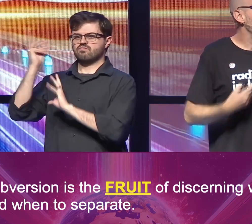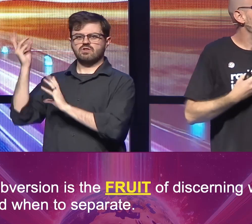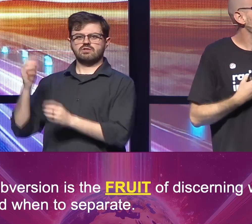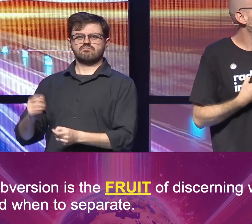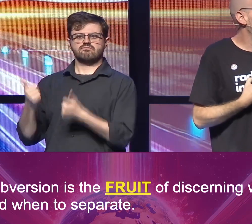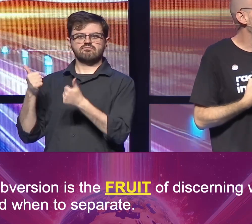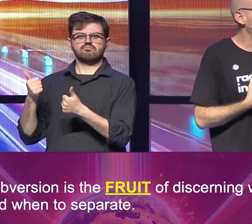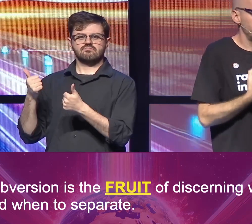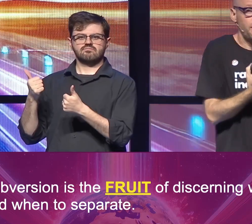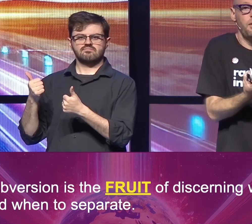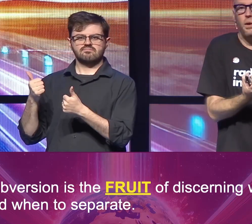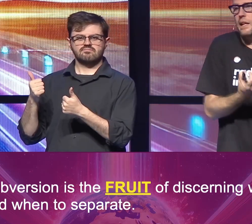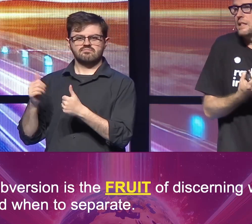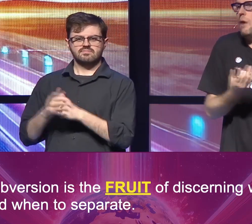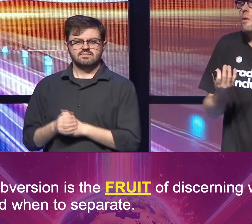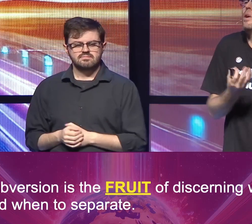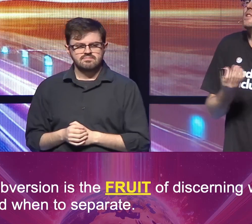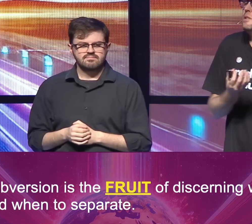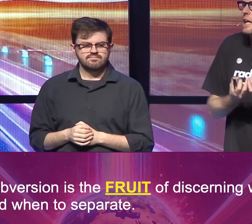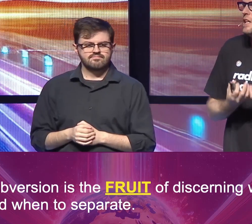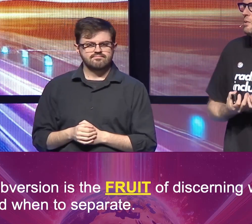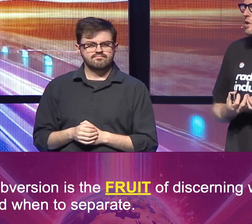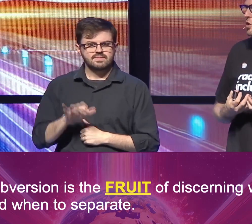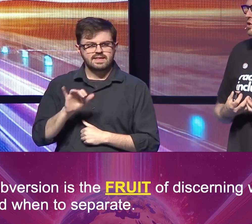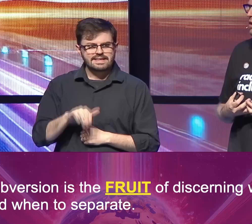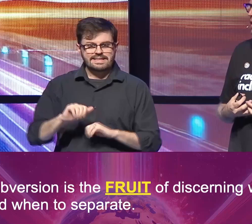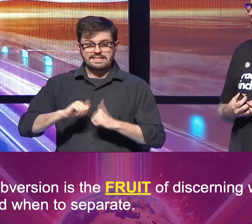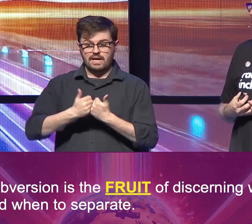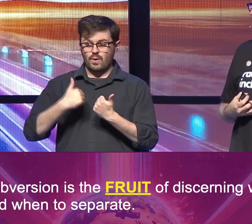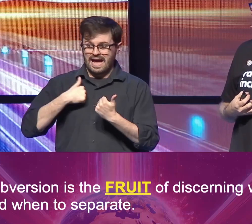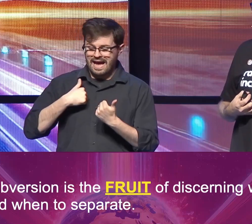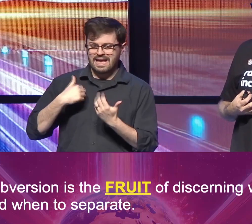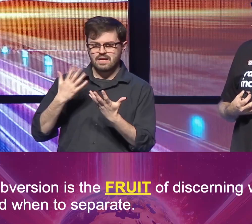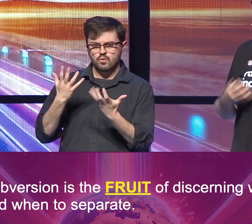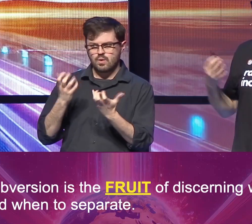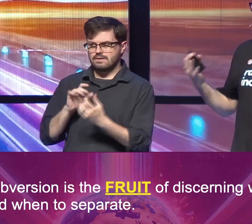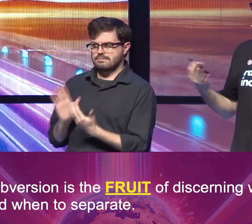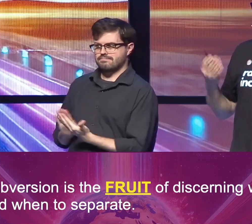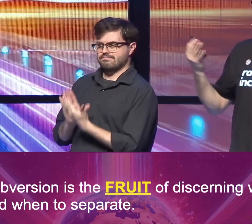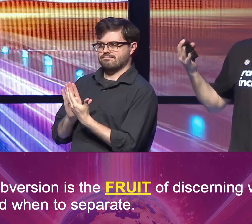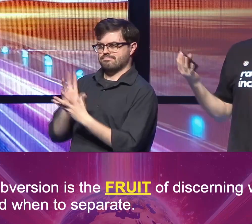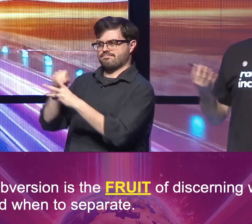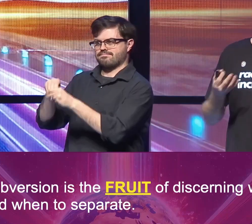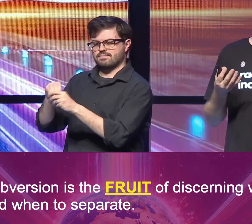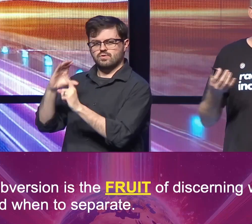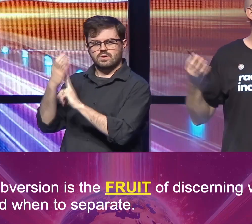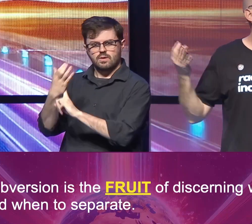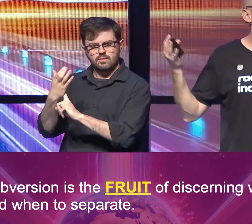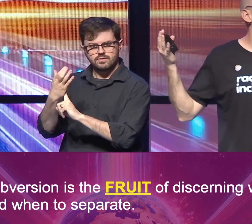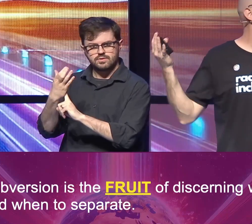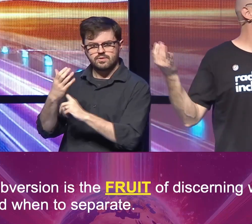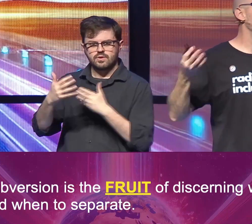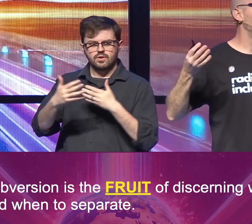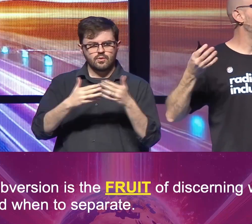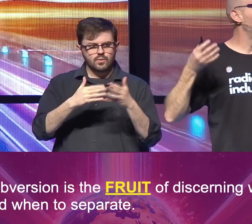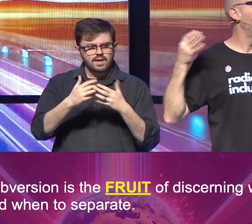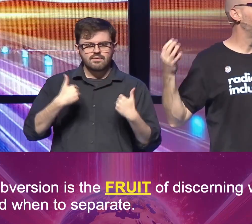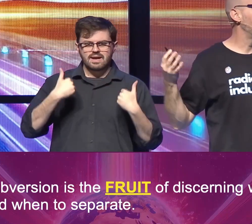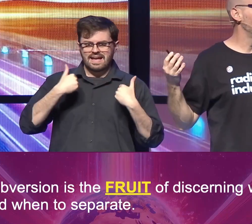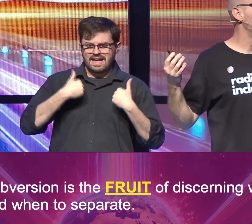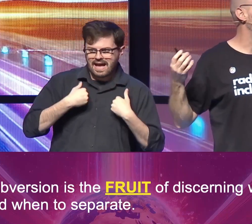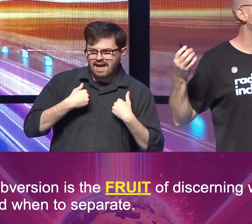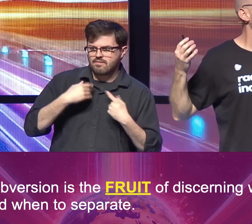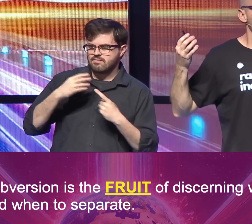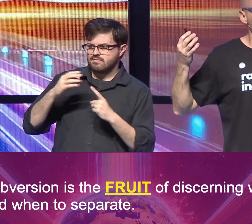And that to me is the heart. That's what I want. That's how I want to engage with culture. I want to leverage the things that I have that I can say are beautiful about